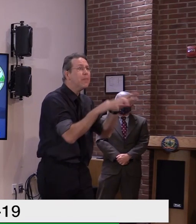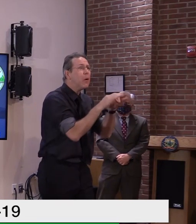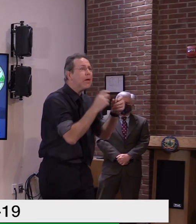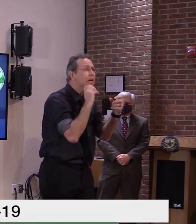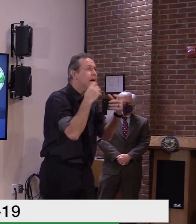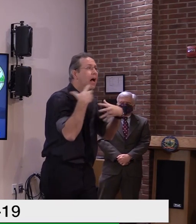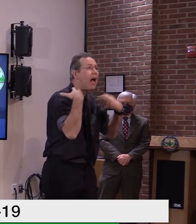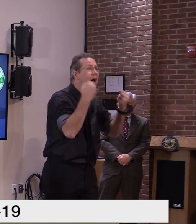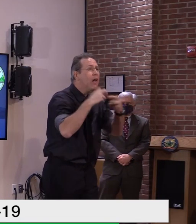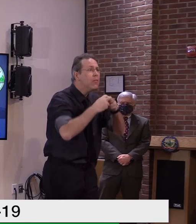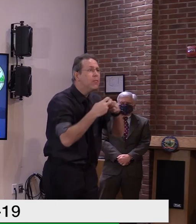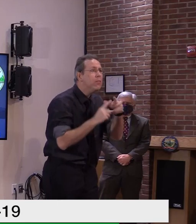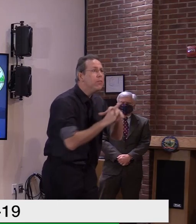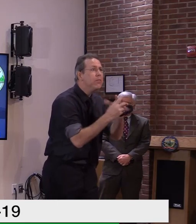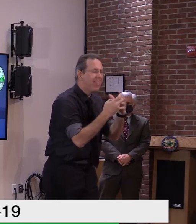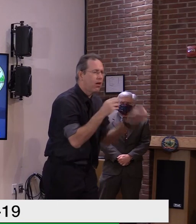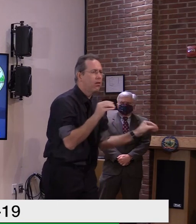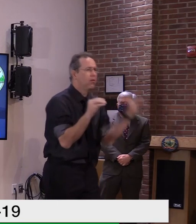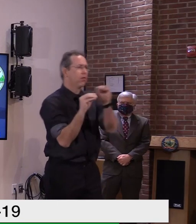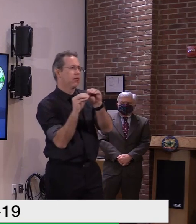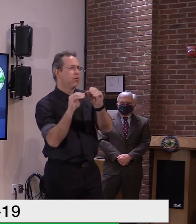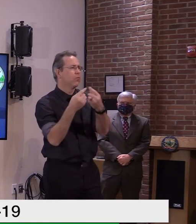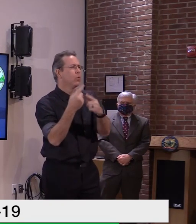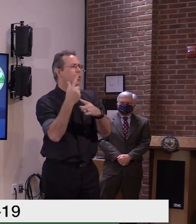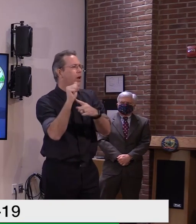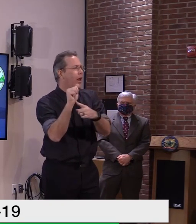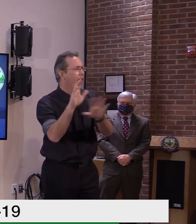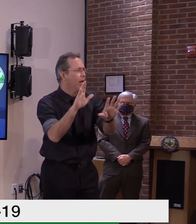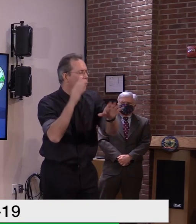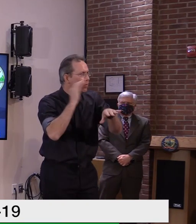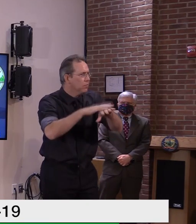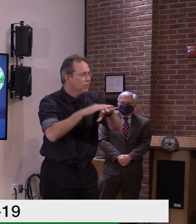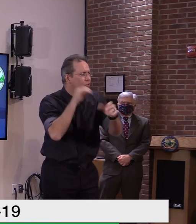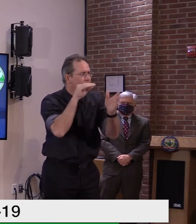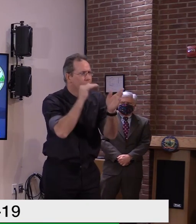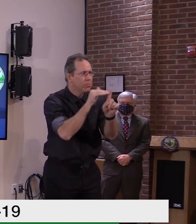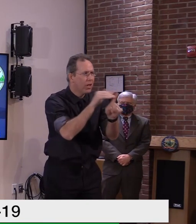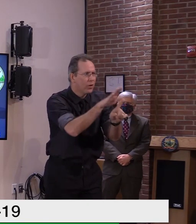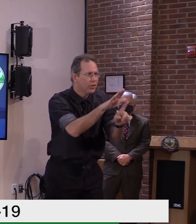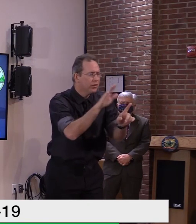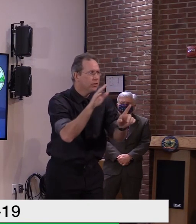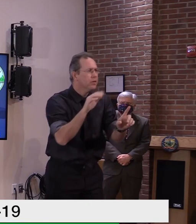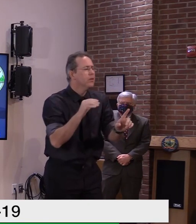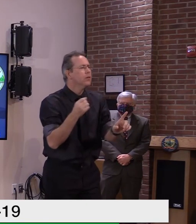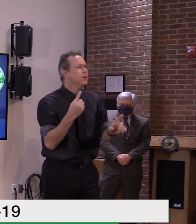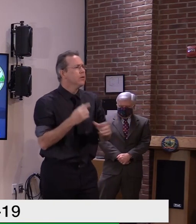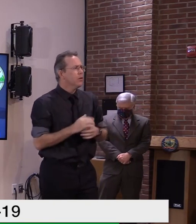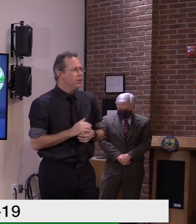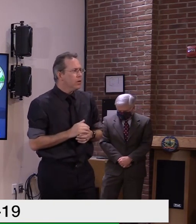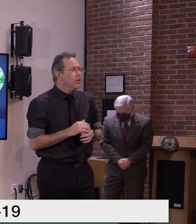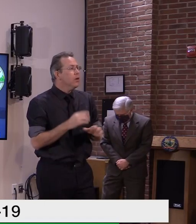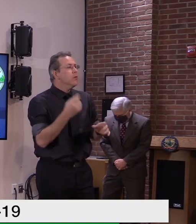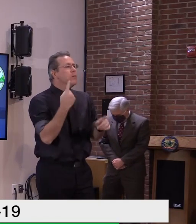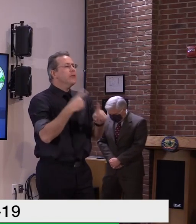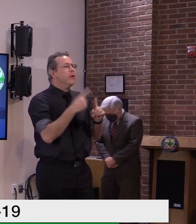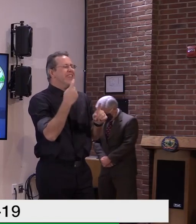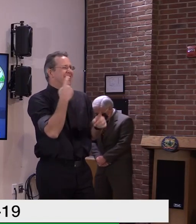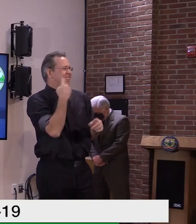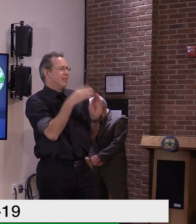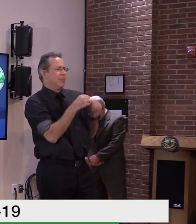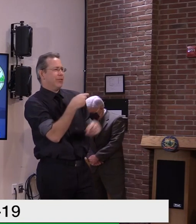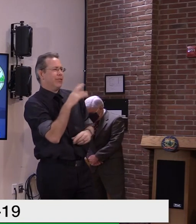committee as well. And I just wanted to more directly respond to Mike's introductory comment about lack